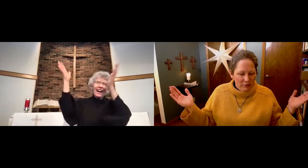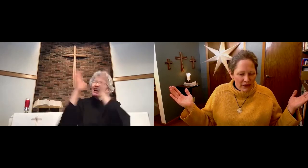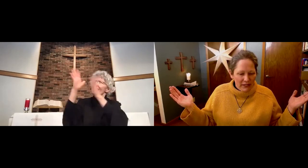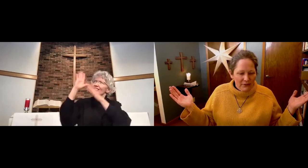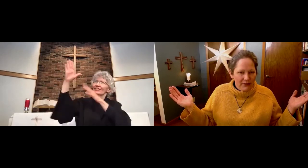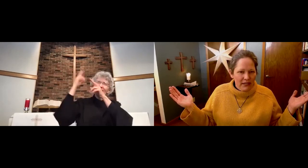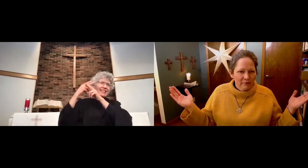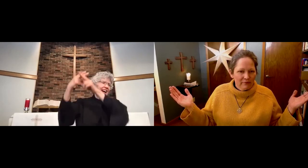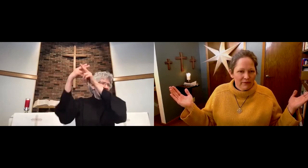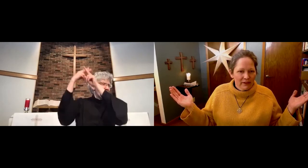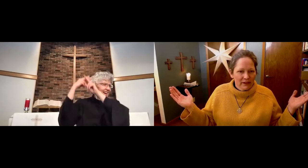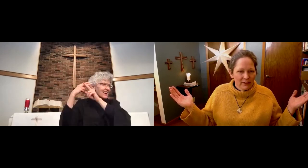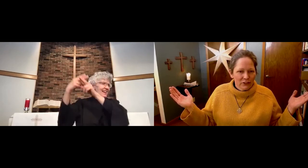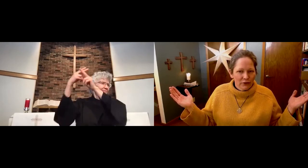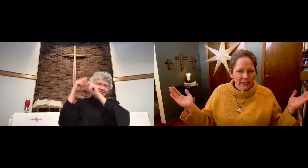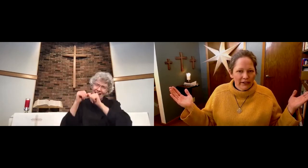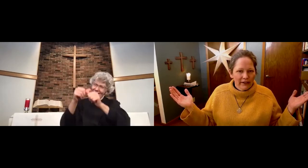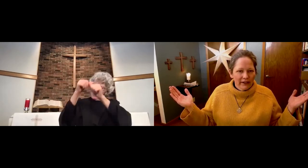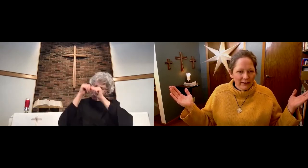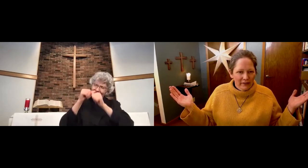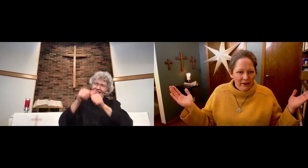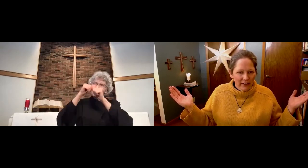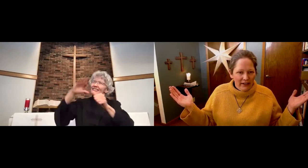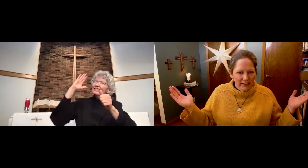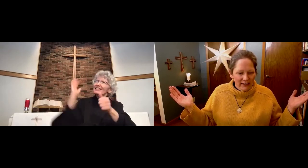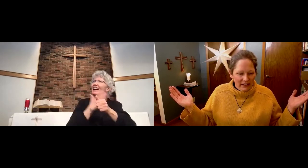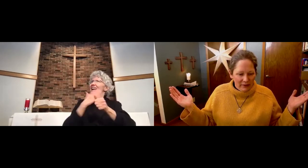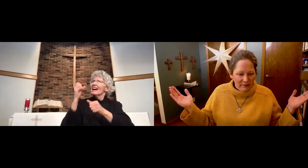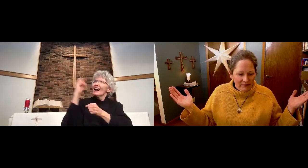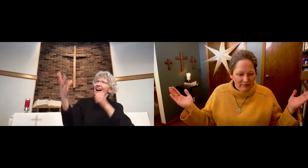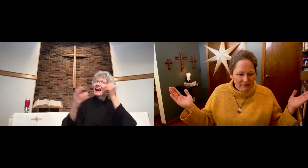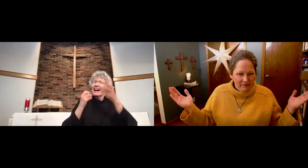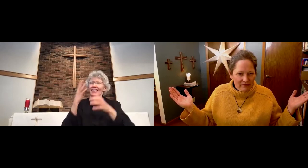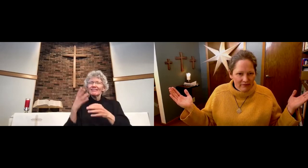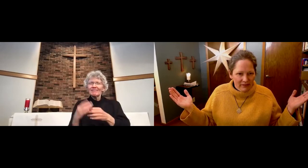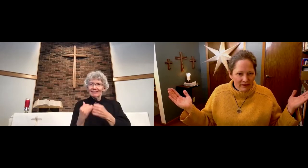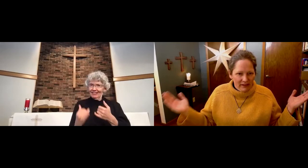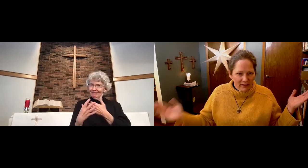we praise your name and join their unending